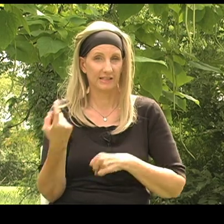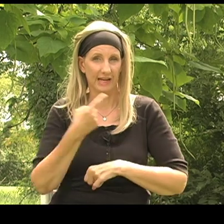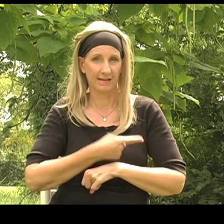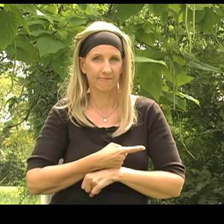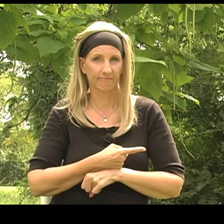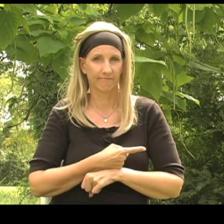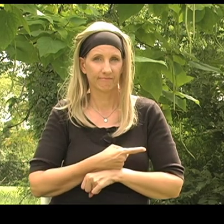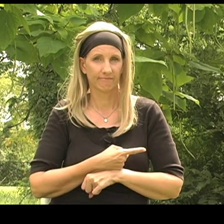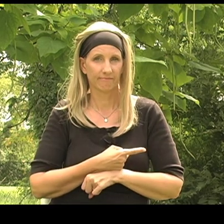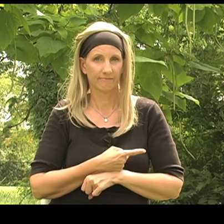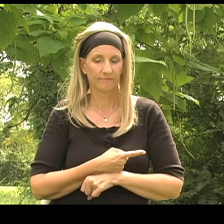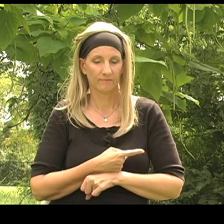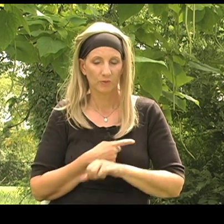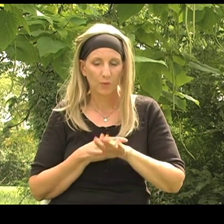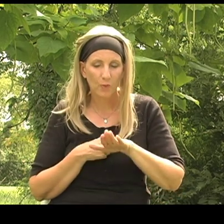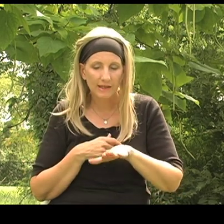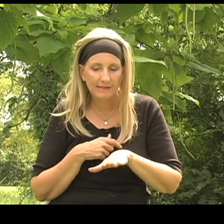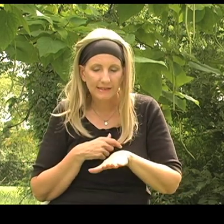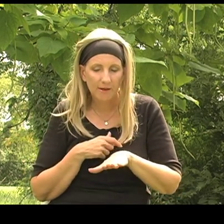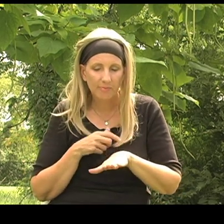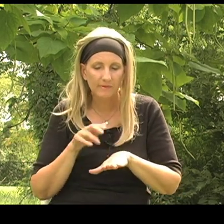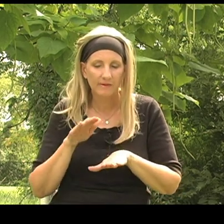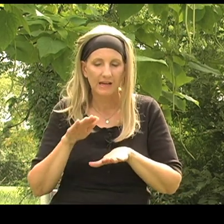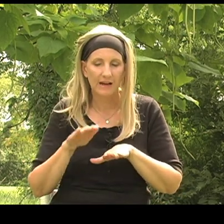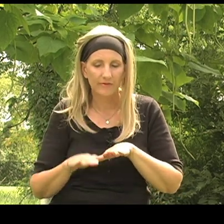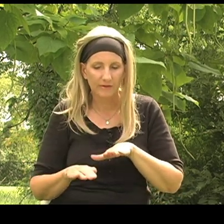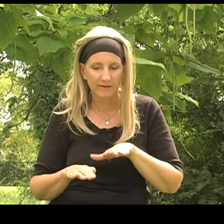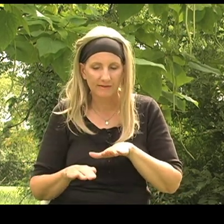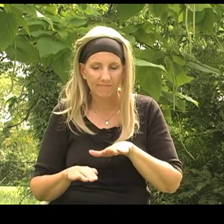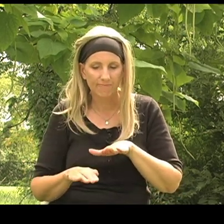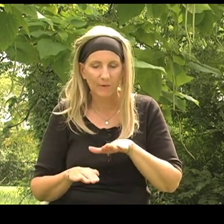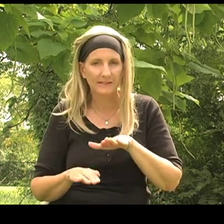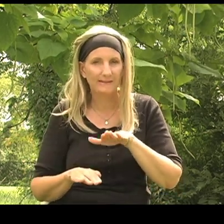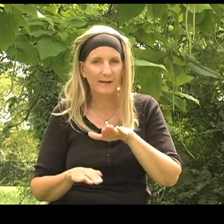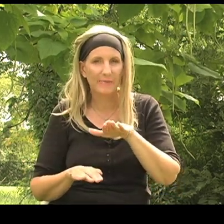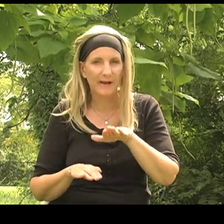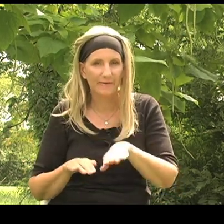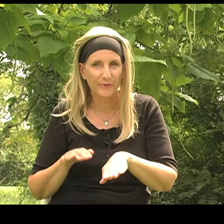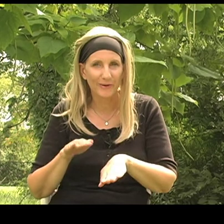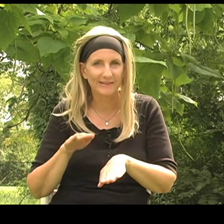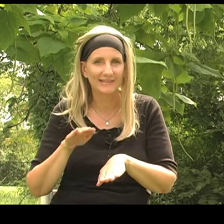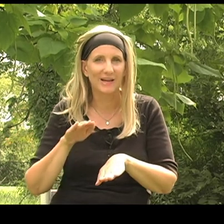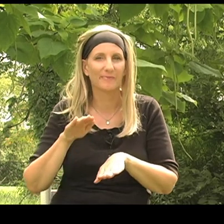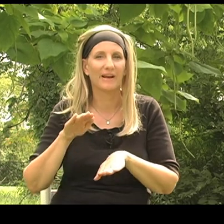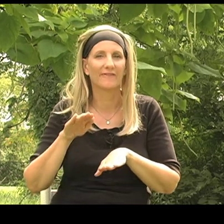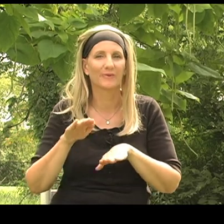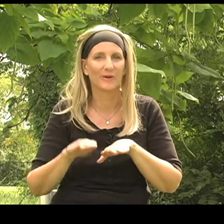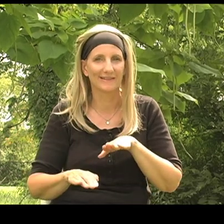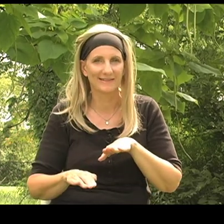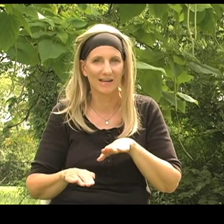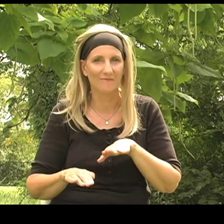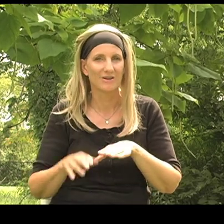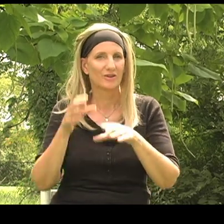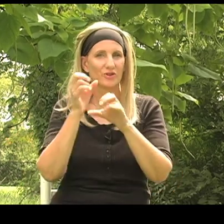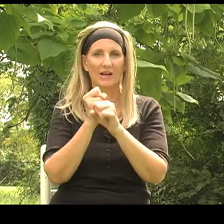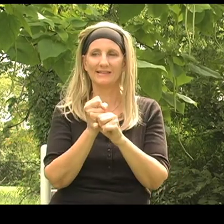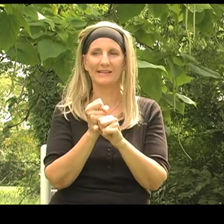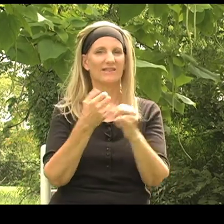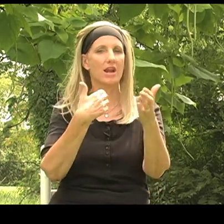today. One step after one step after one step after one step. Trusting that